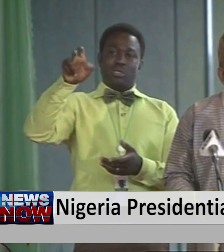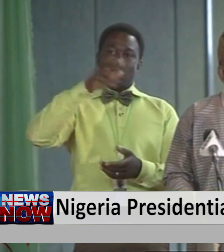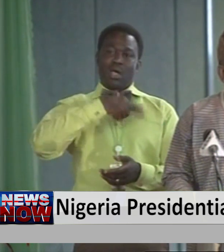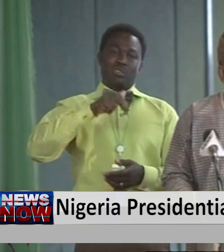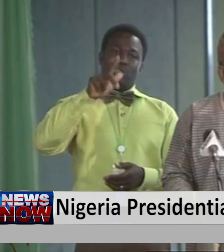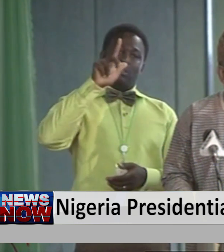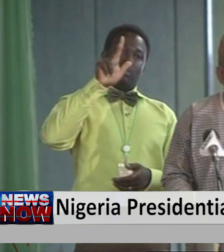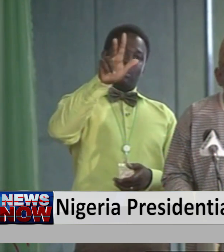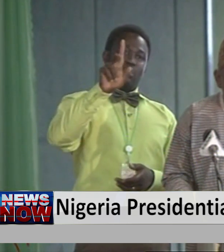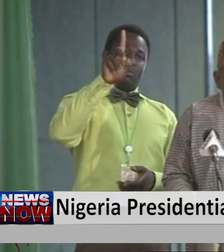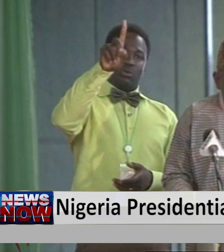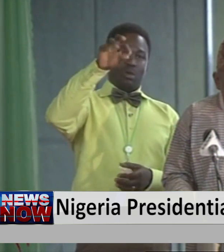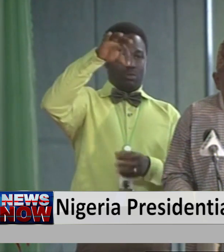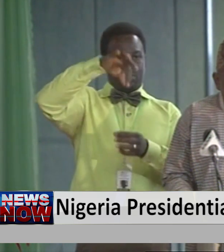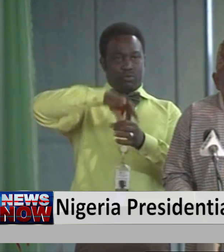120,331 votes.